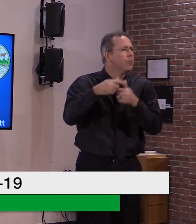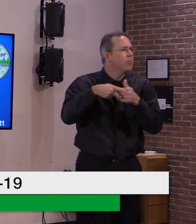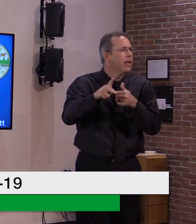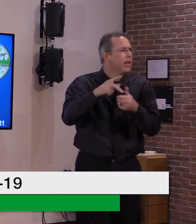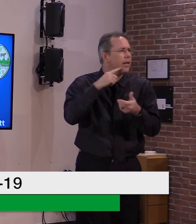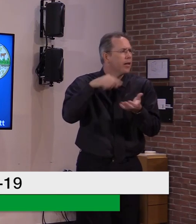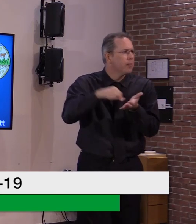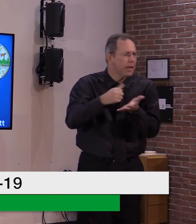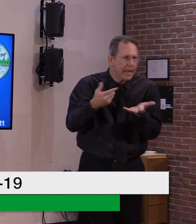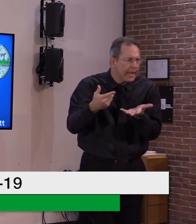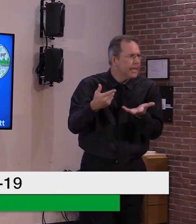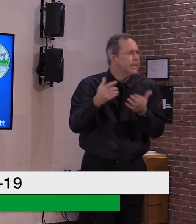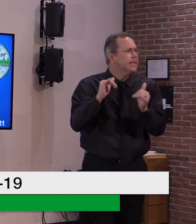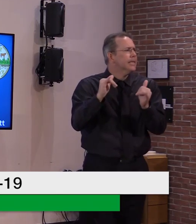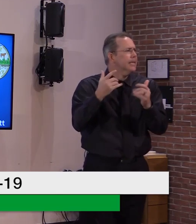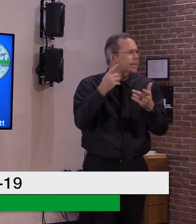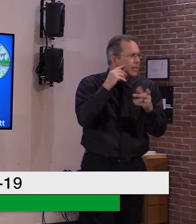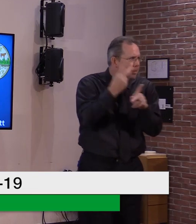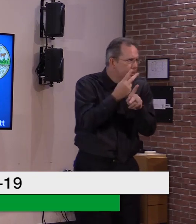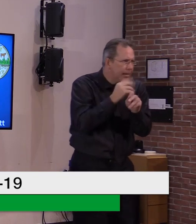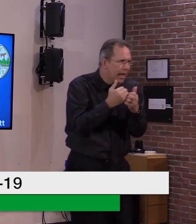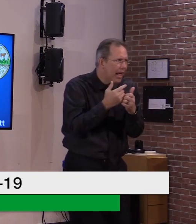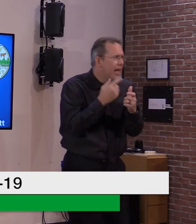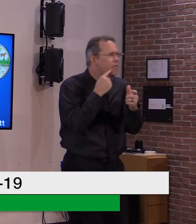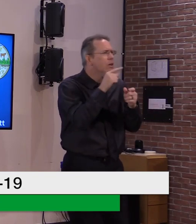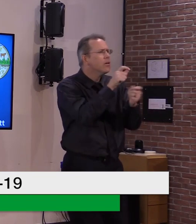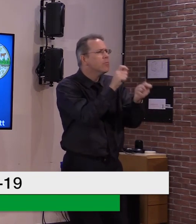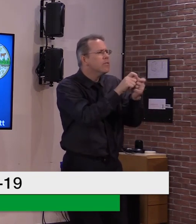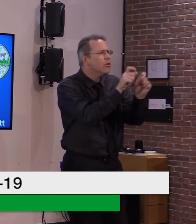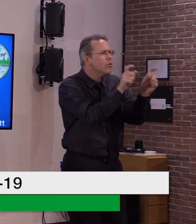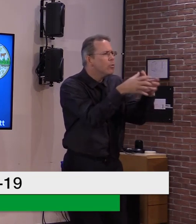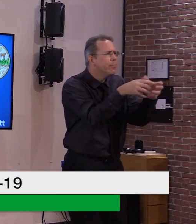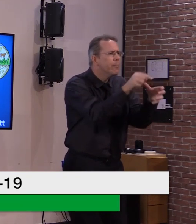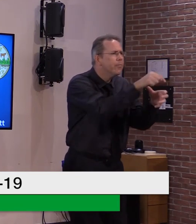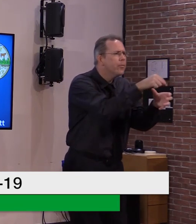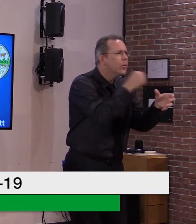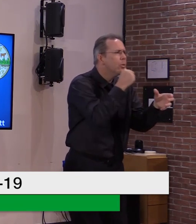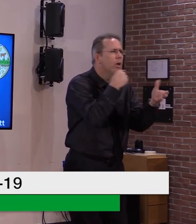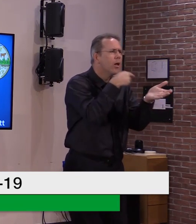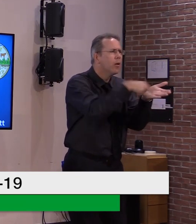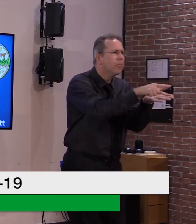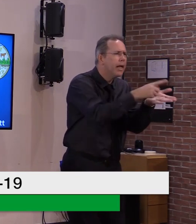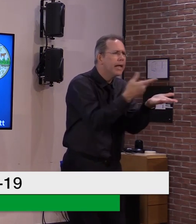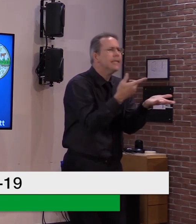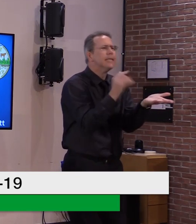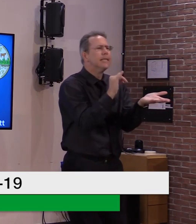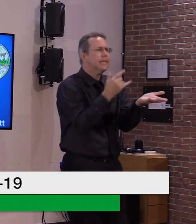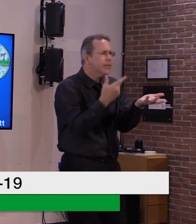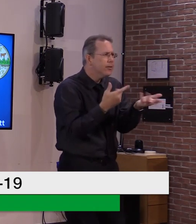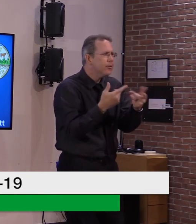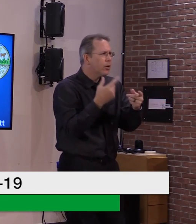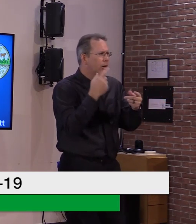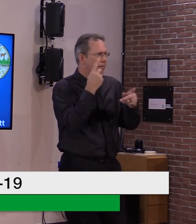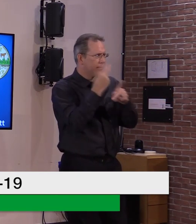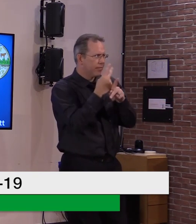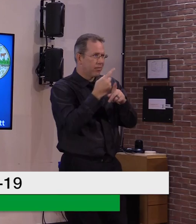focused on those that were actually employees earning earning pay but again we didn't have a hand in that